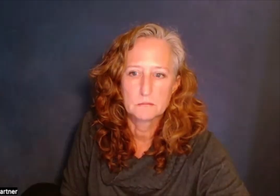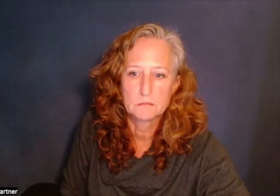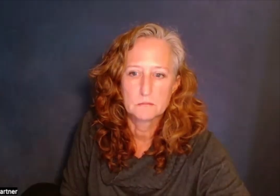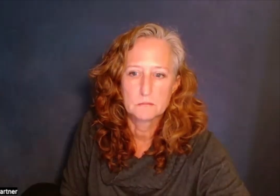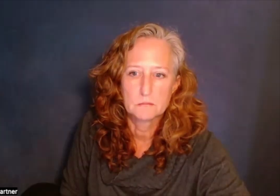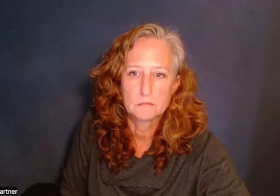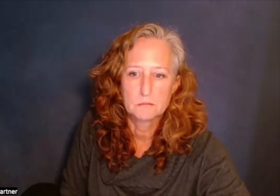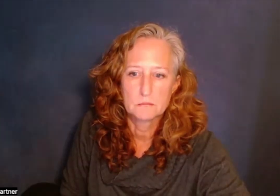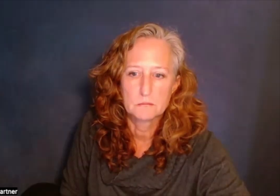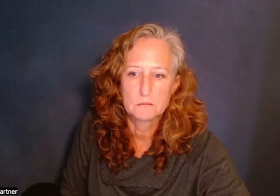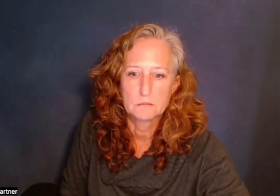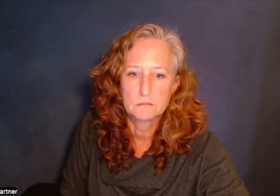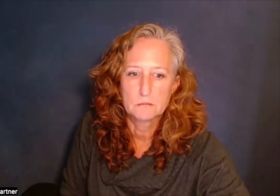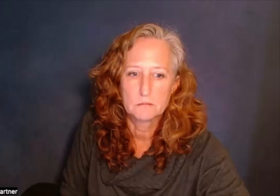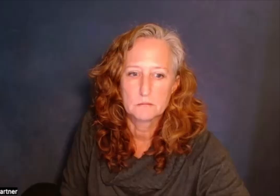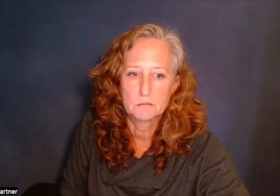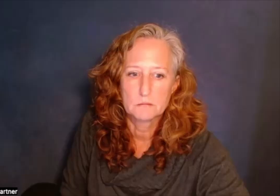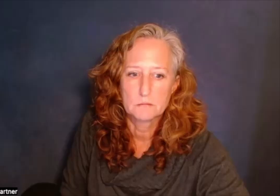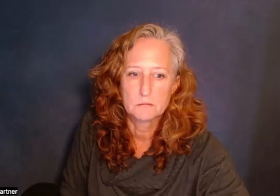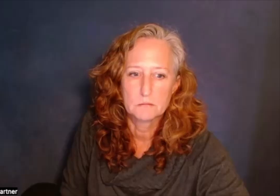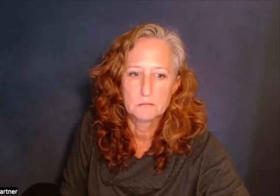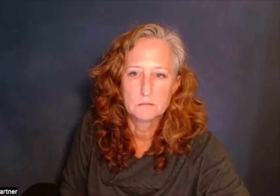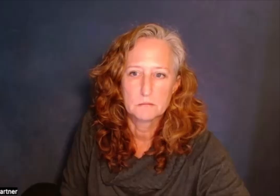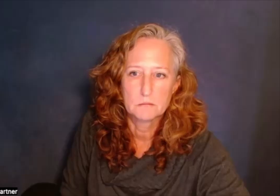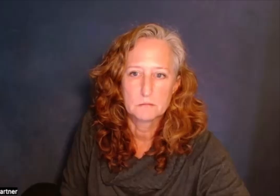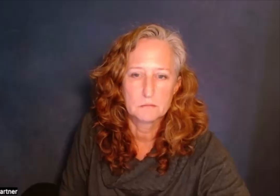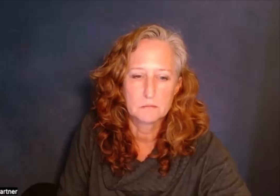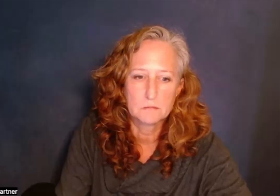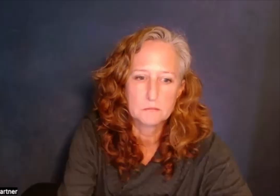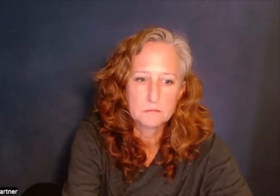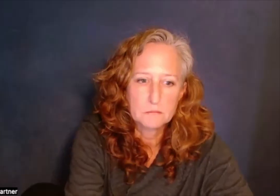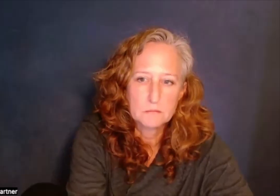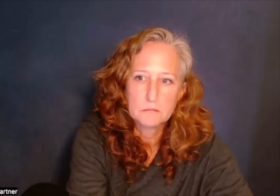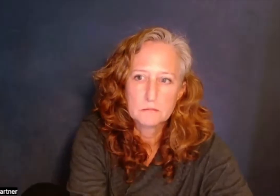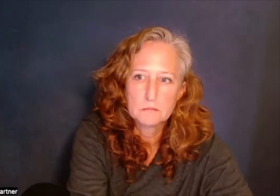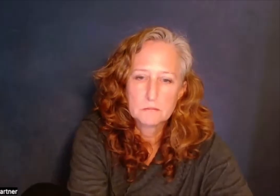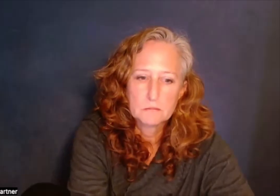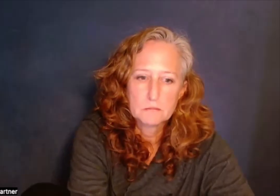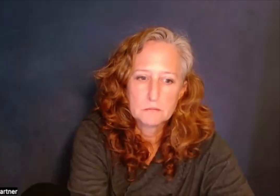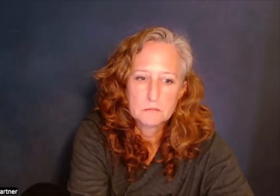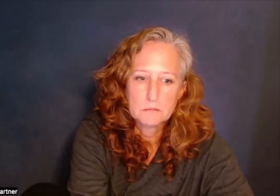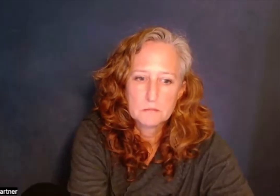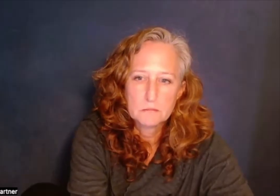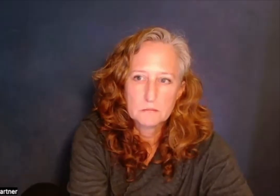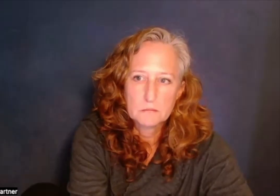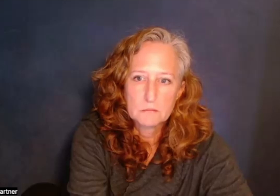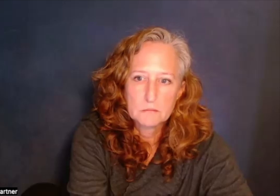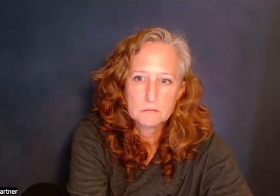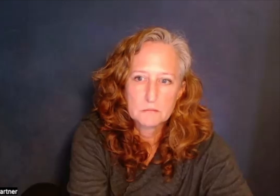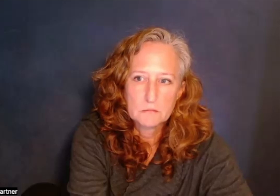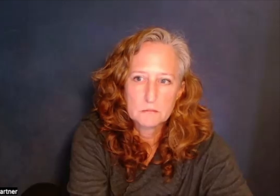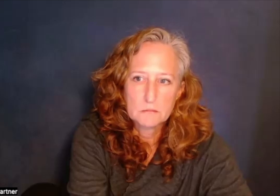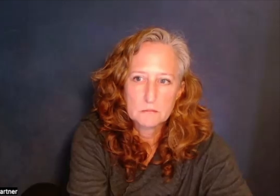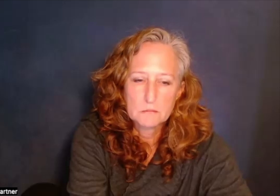month. Track engagement, not perfection, and experiment with A/B